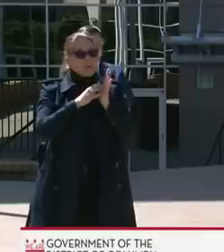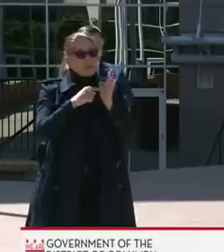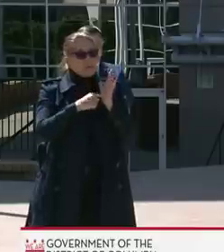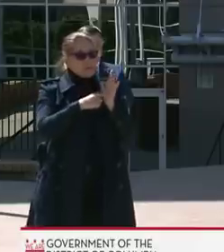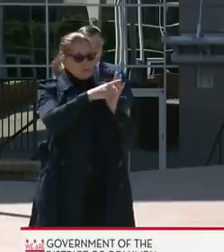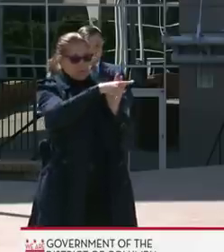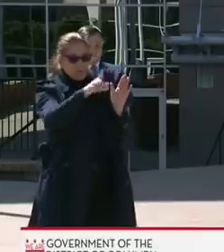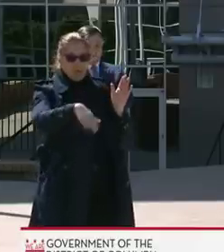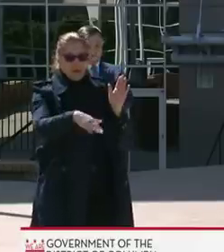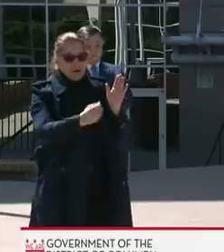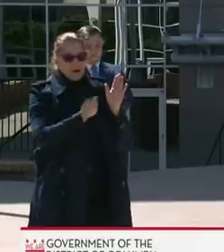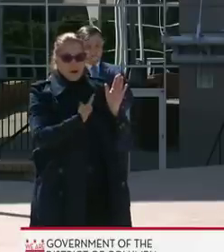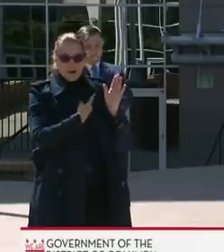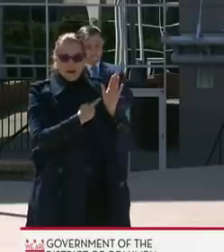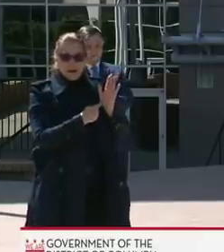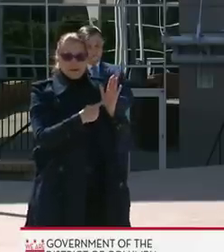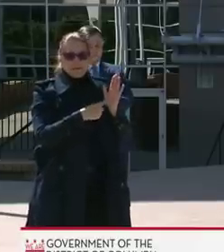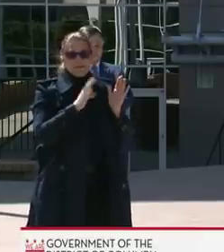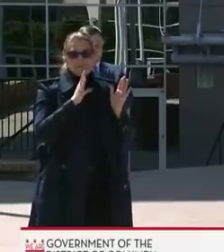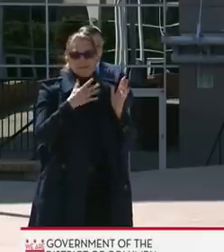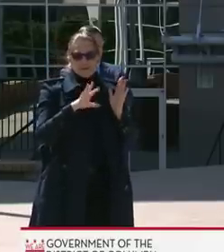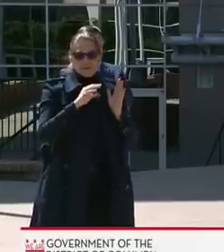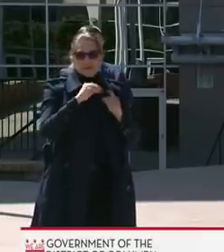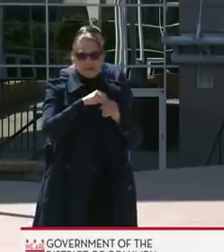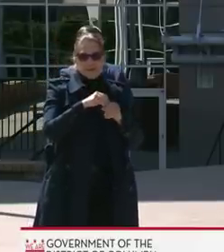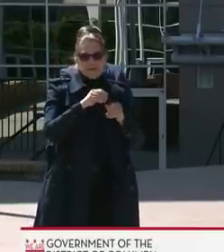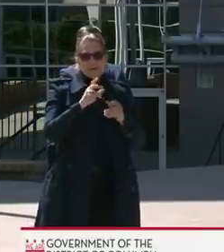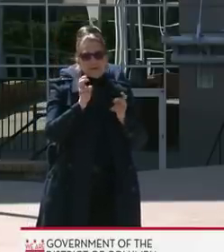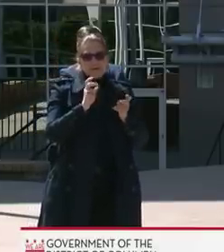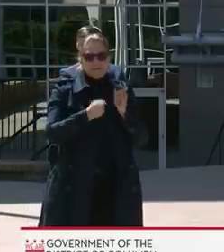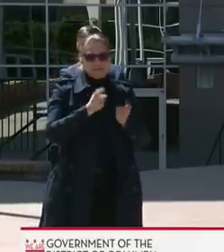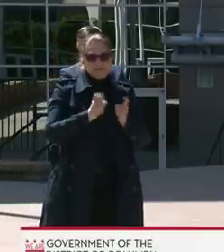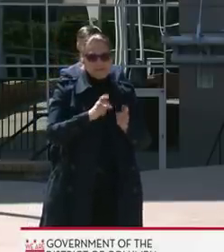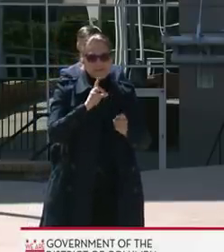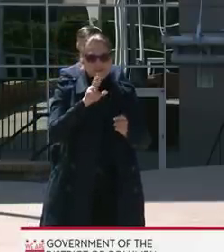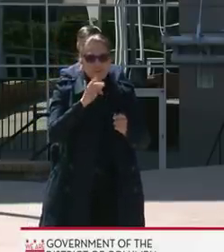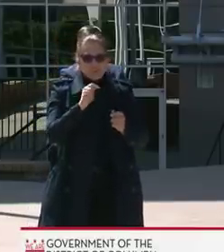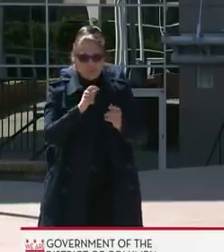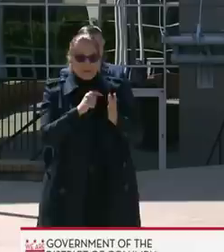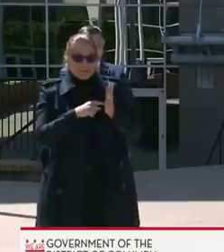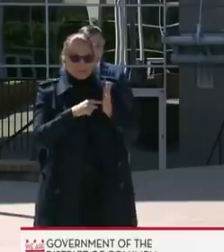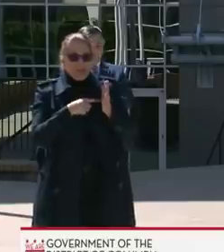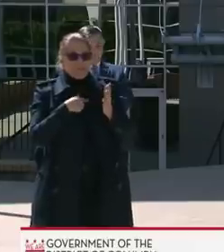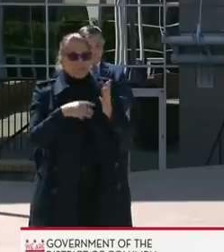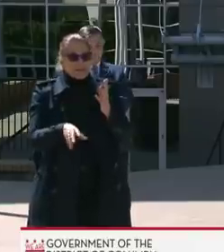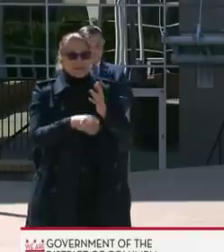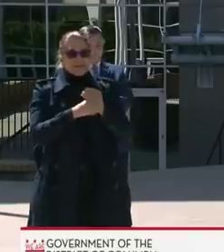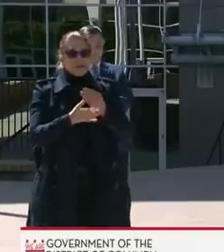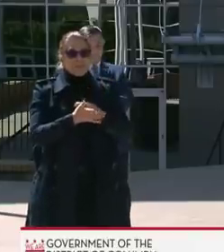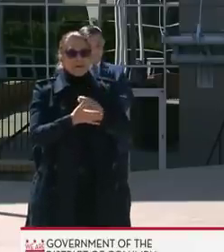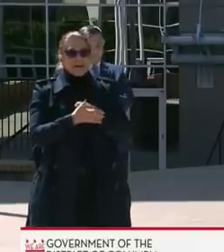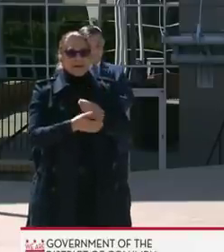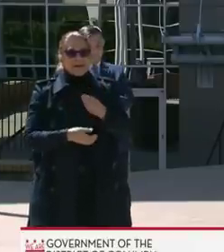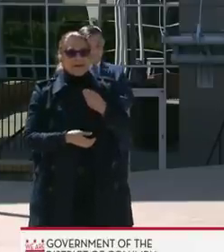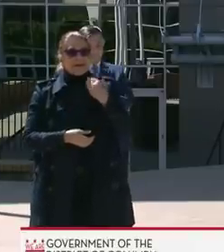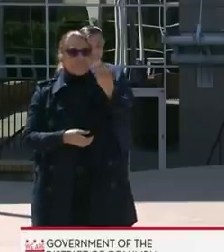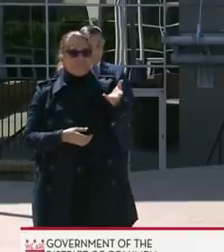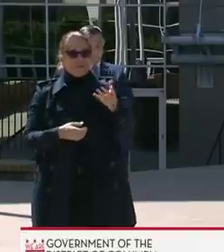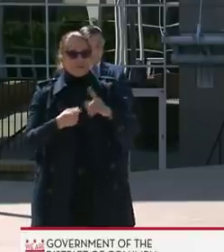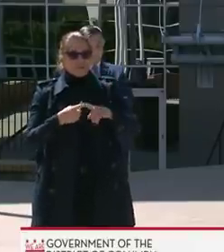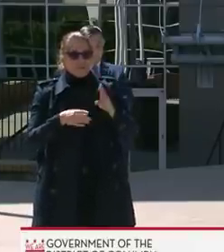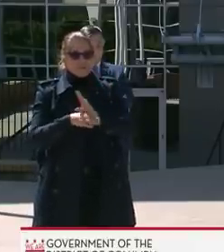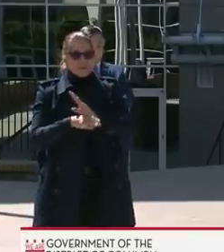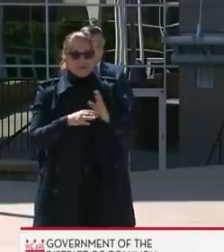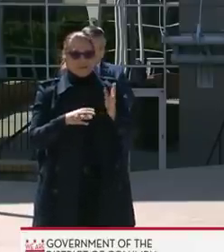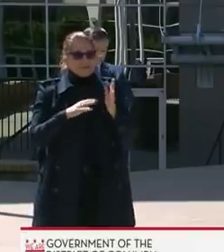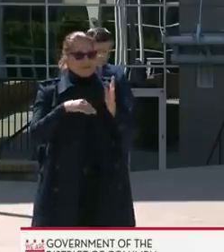and Friday that would have provided some additional relief to businesses. That was taken out because it has a fiscal cost to it, and we just don't